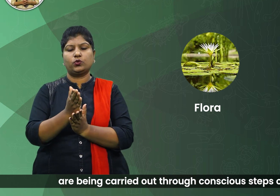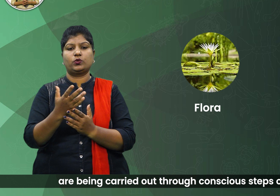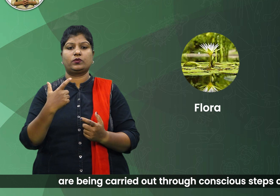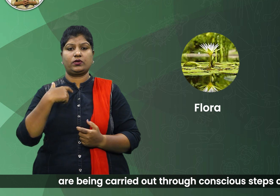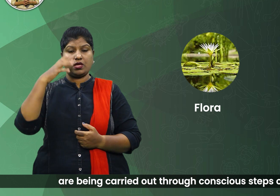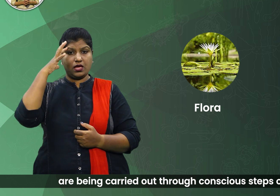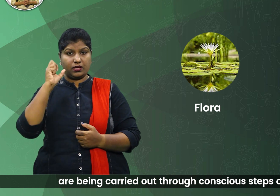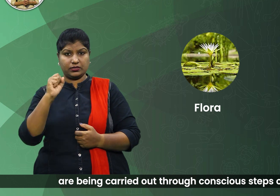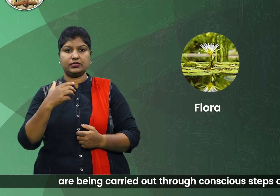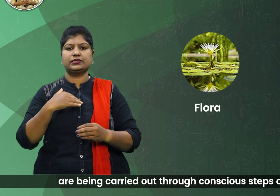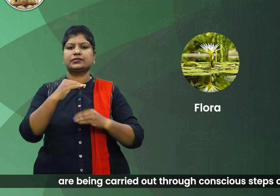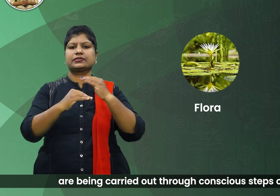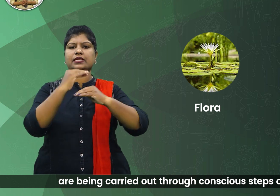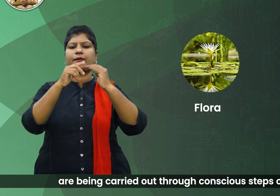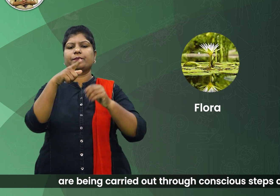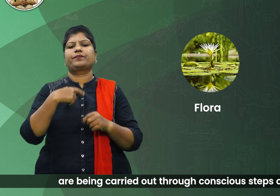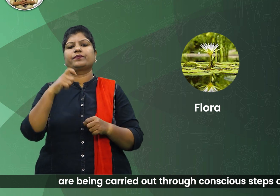of conservation.